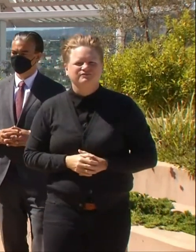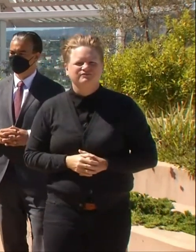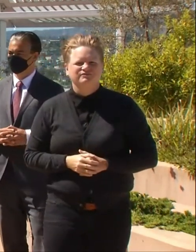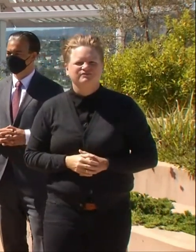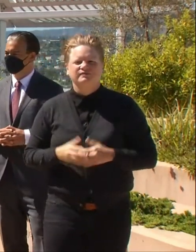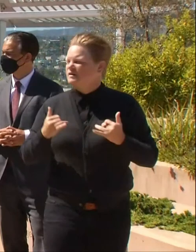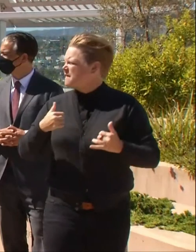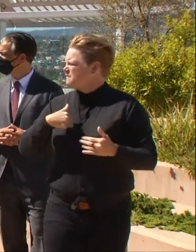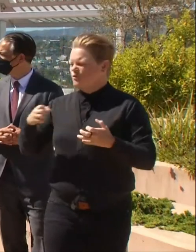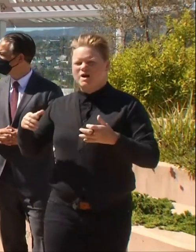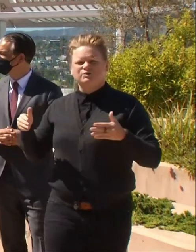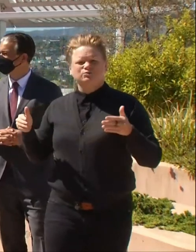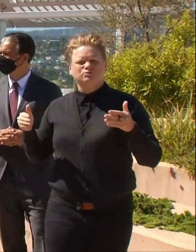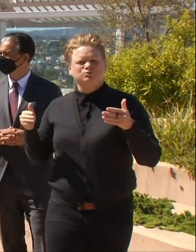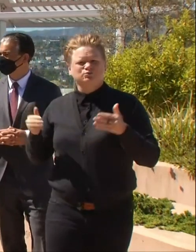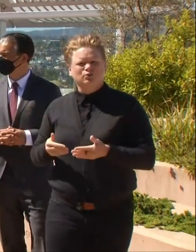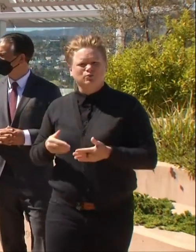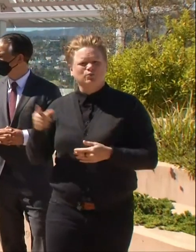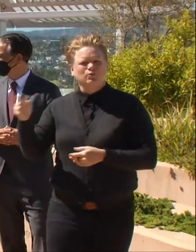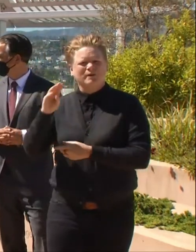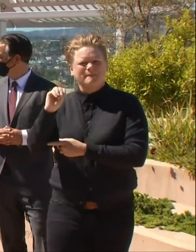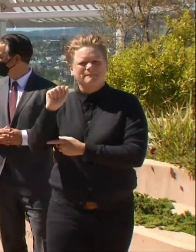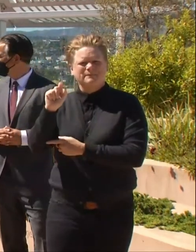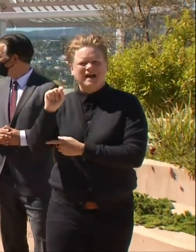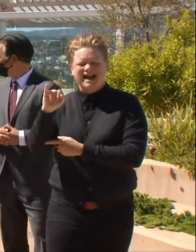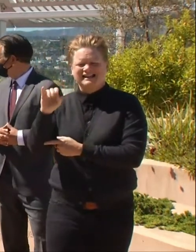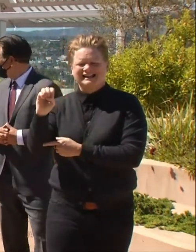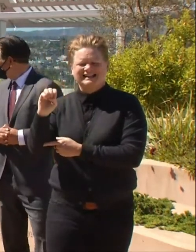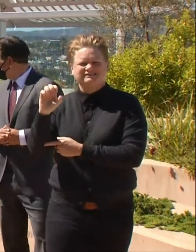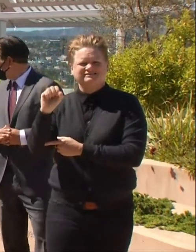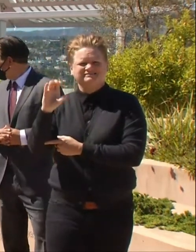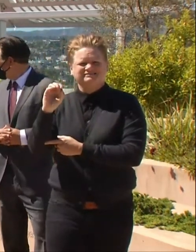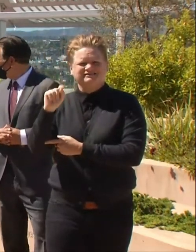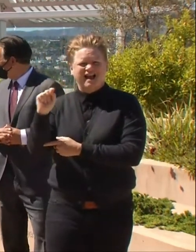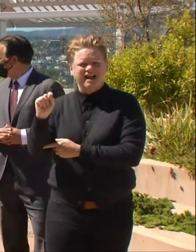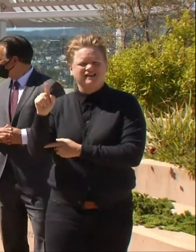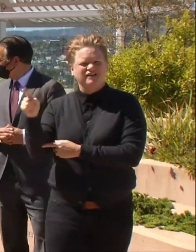Brady, California State President of the Brady Organization. Maddie.